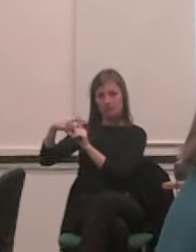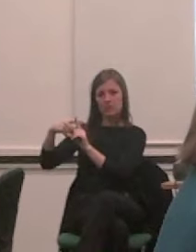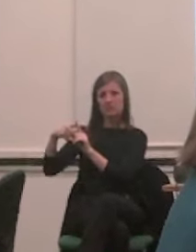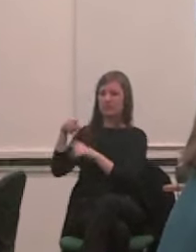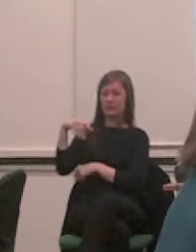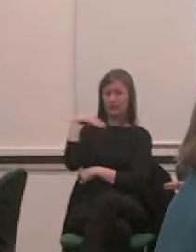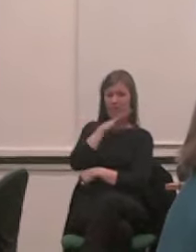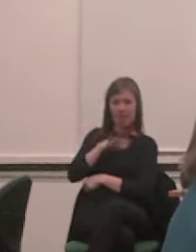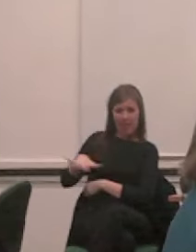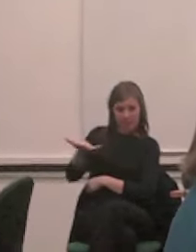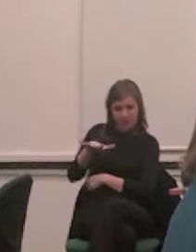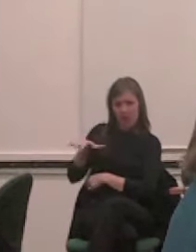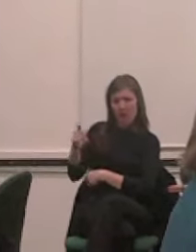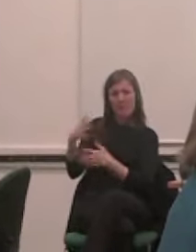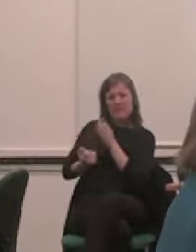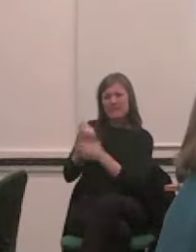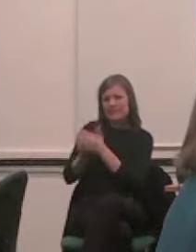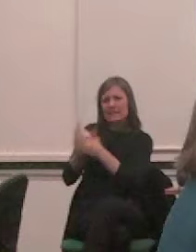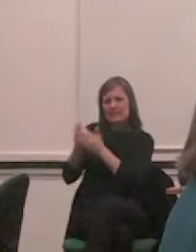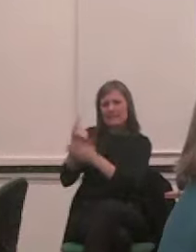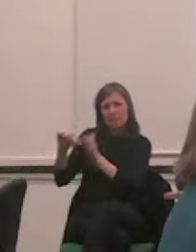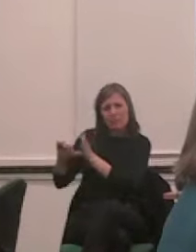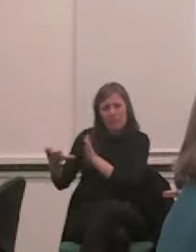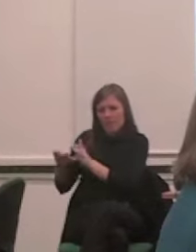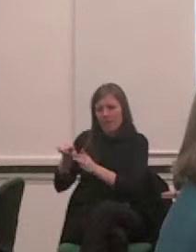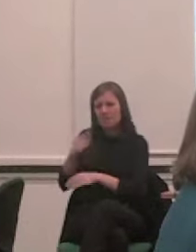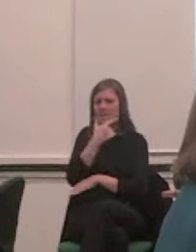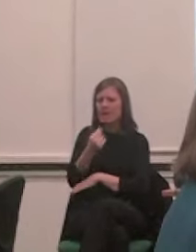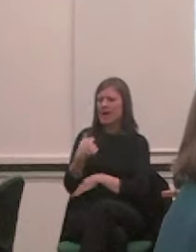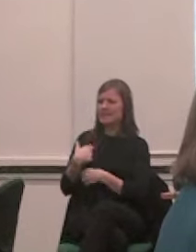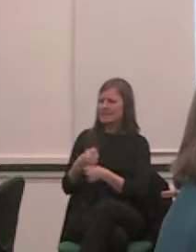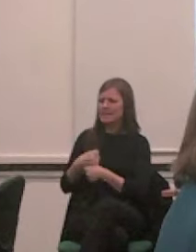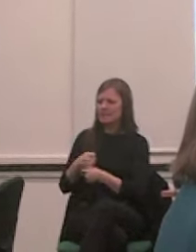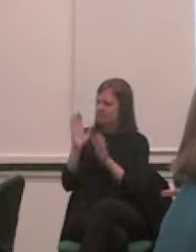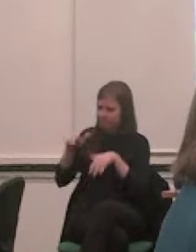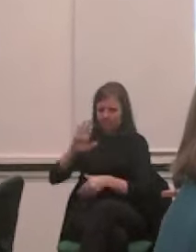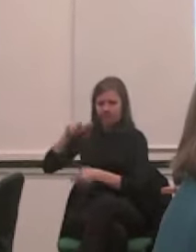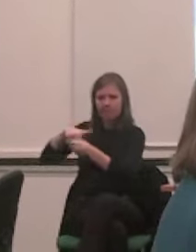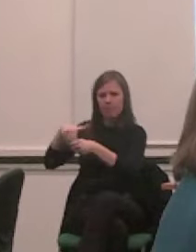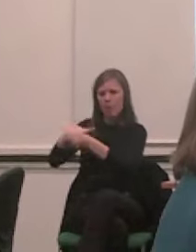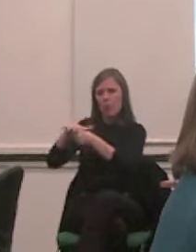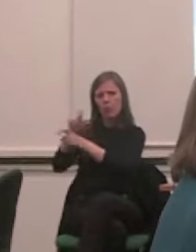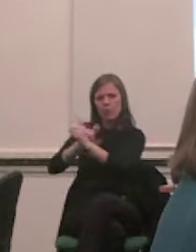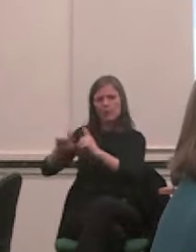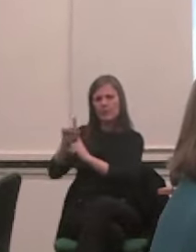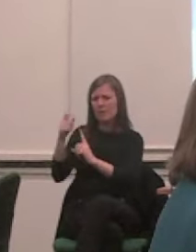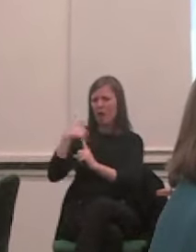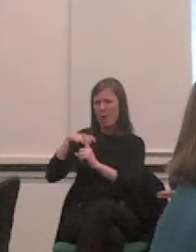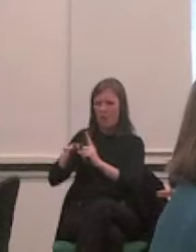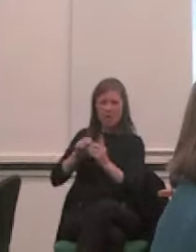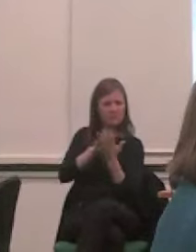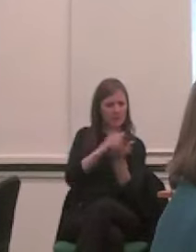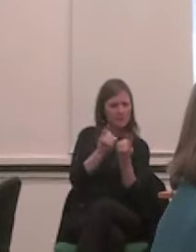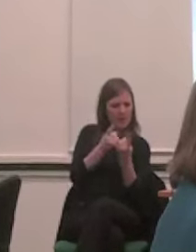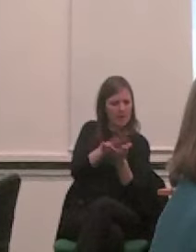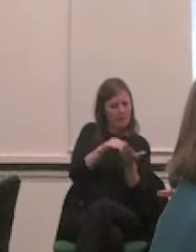rough estate, he had all sorts of problems, and he got very involved in kind of local community activism. He wanted somewhere to keep track of what he was